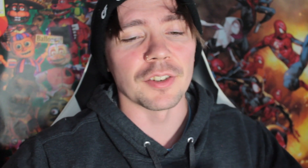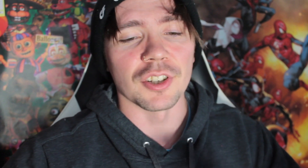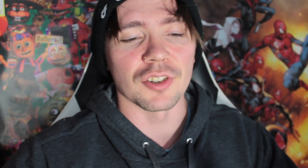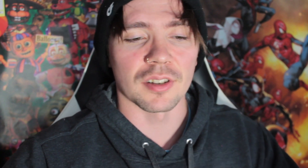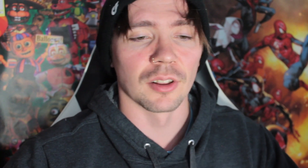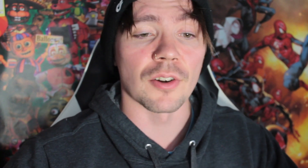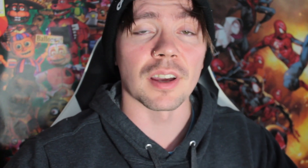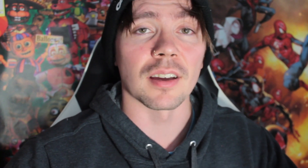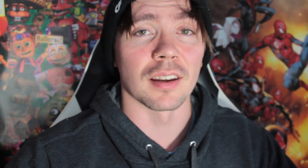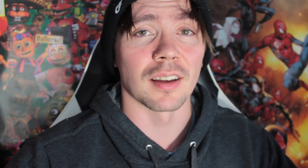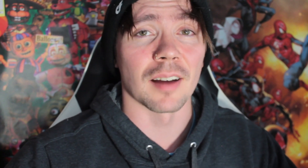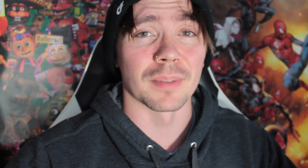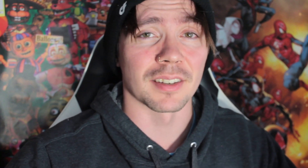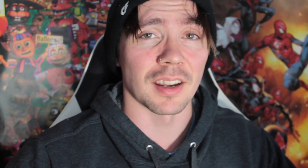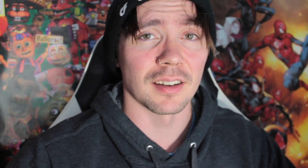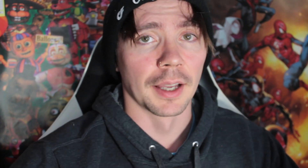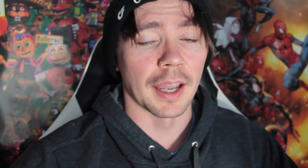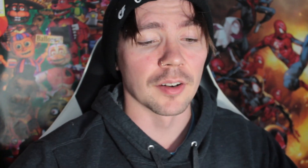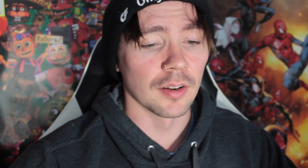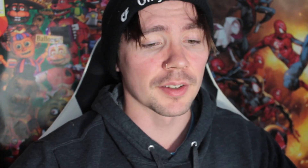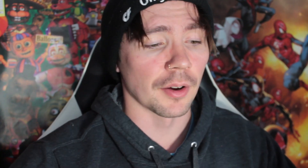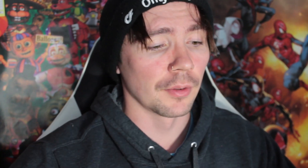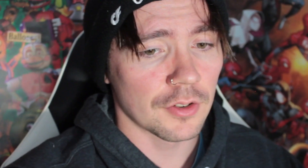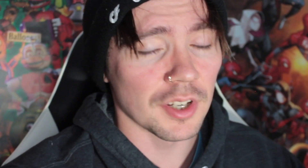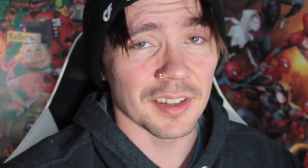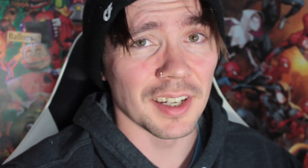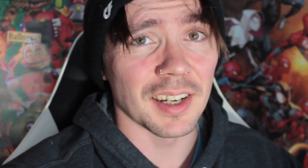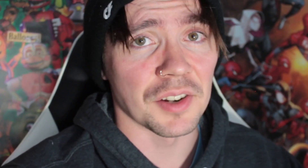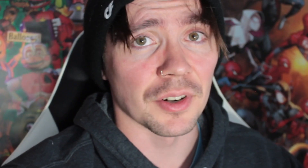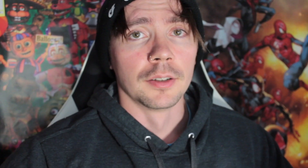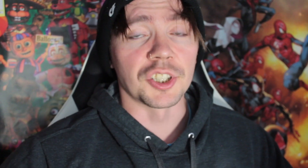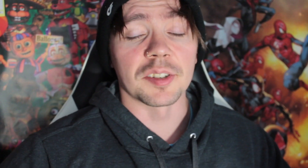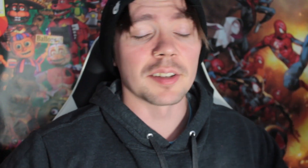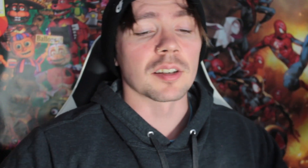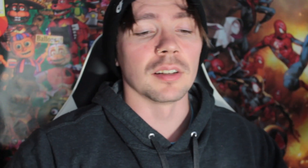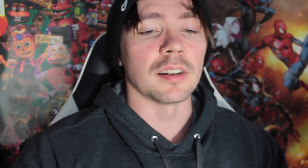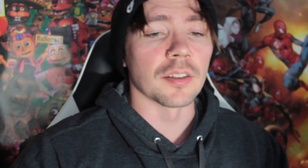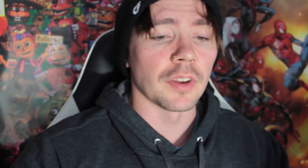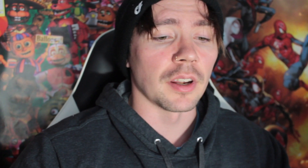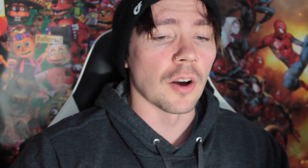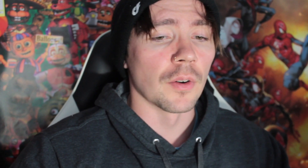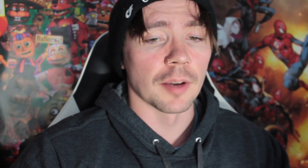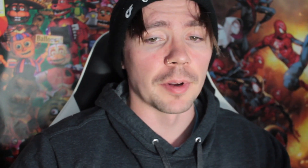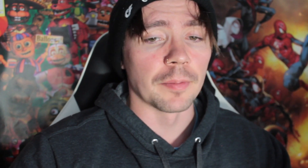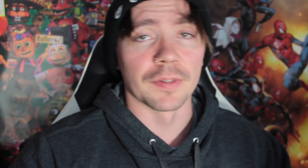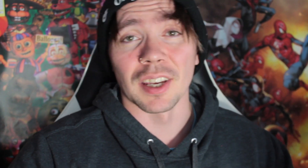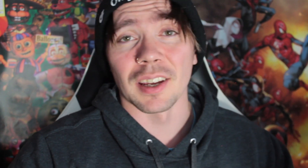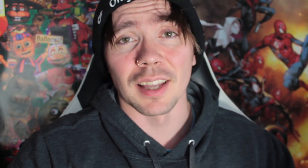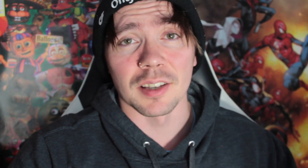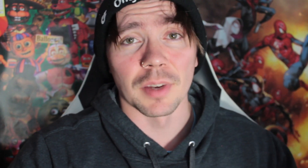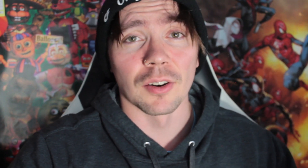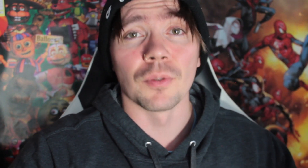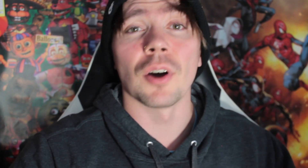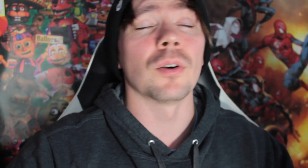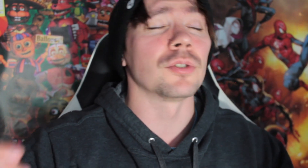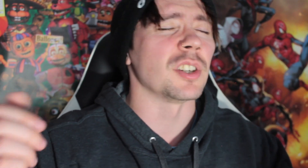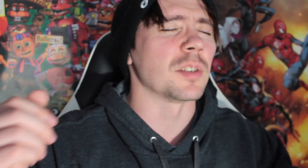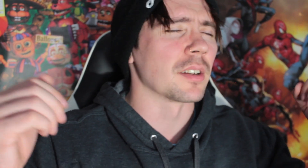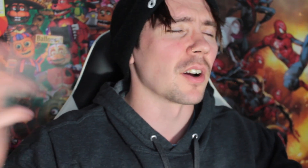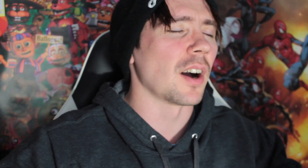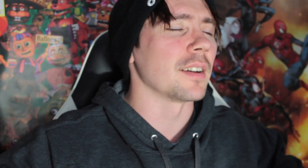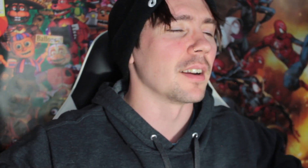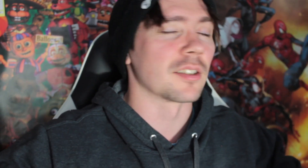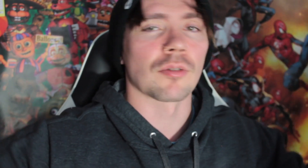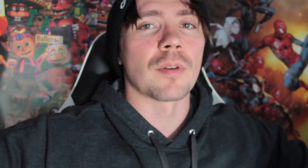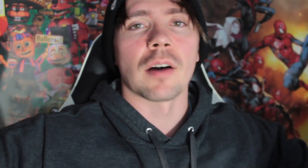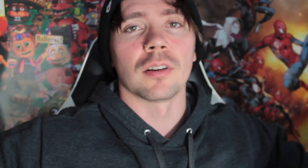That maybe she's just learning and got mistaken. And also, she's a teenager. She's since deleted the video and some people have taken that to mean, oh no, she's